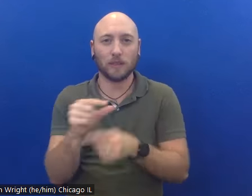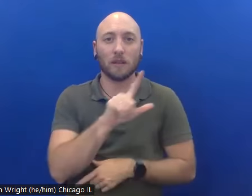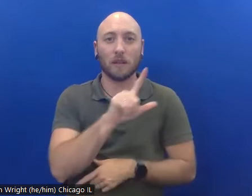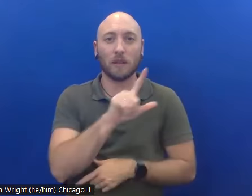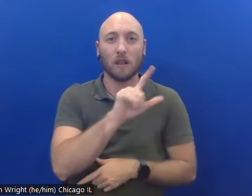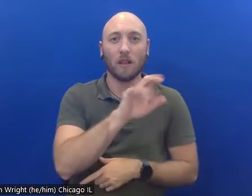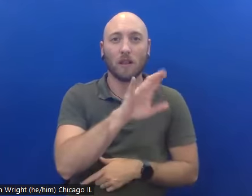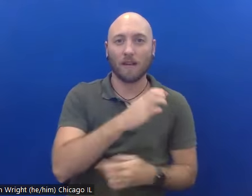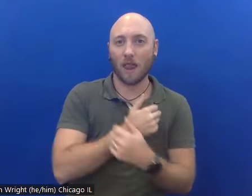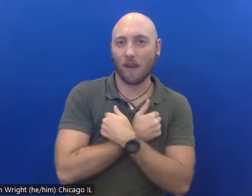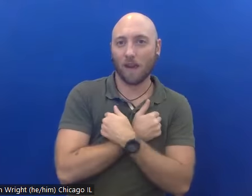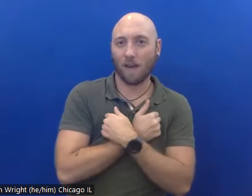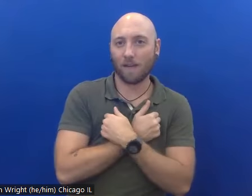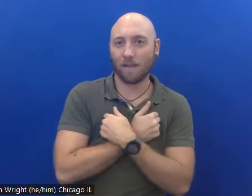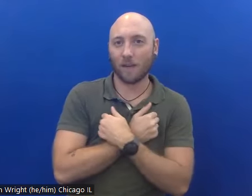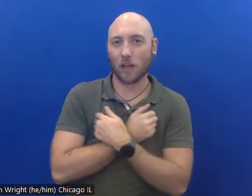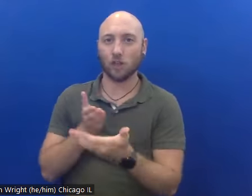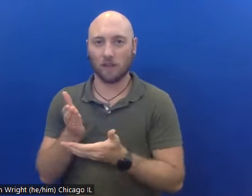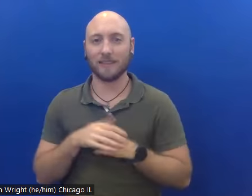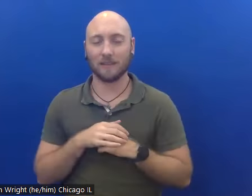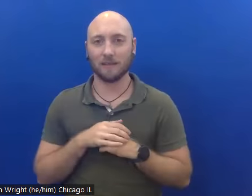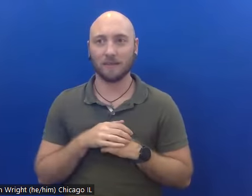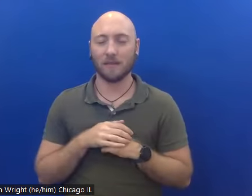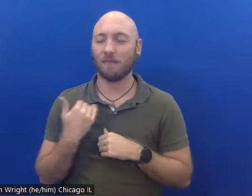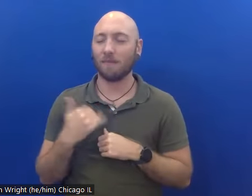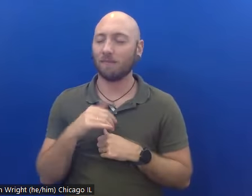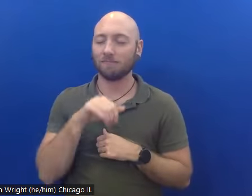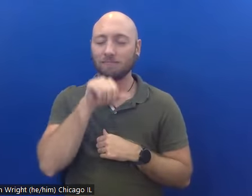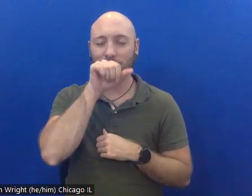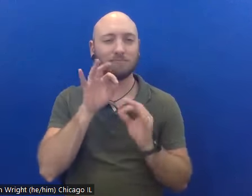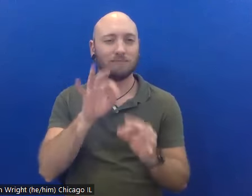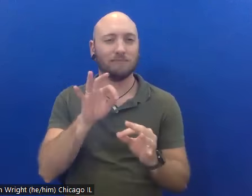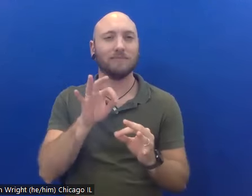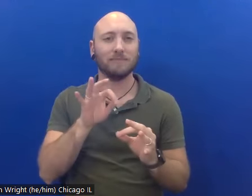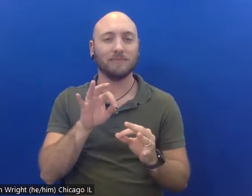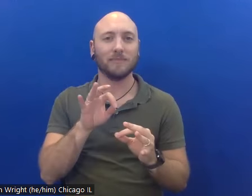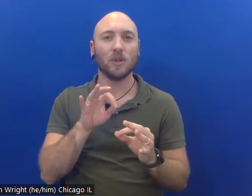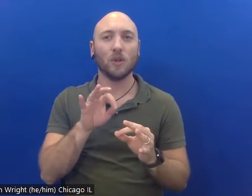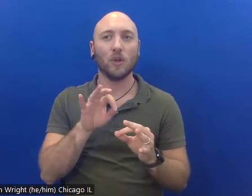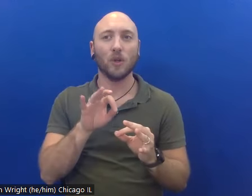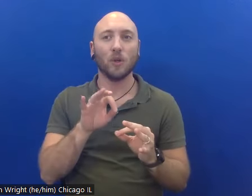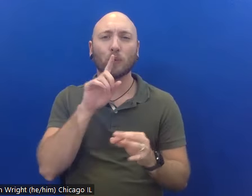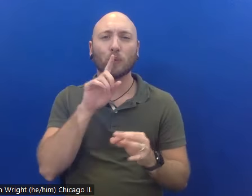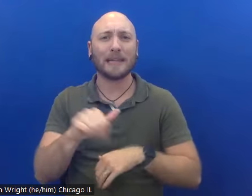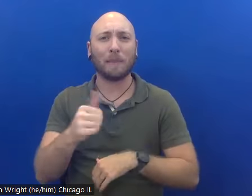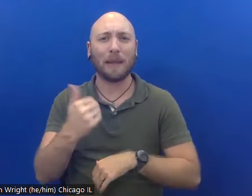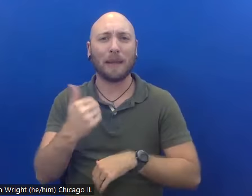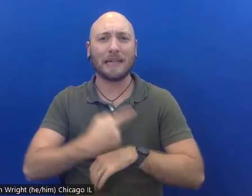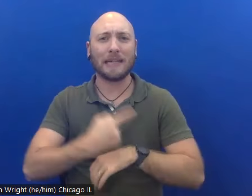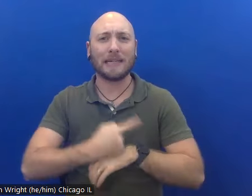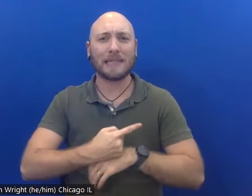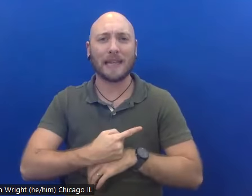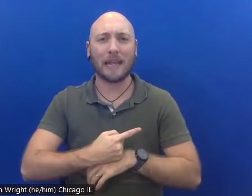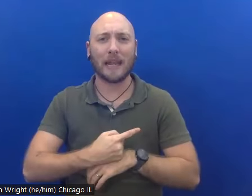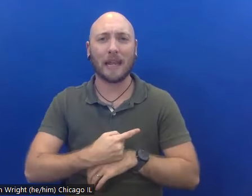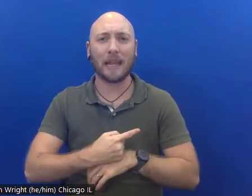Any given day, any given whatever I'm going through, I can check my own motives. Am I acting out of love? Am I acting out of service? And if I'm not, let me reflect on